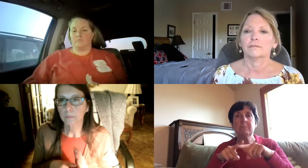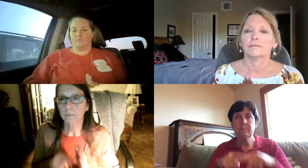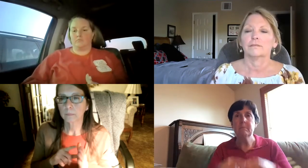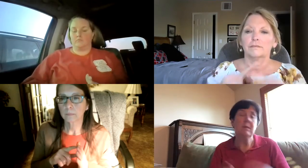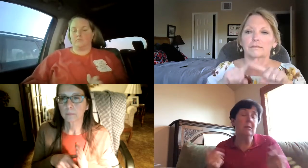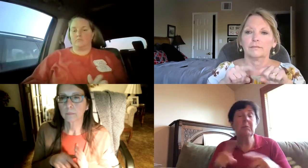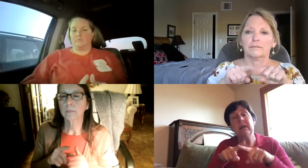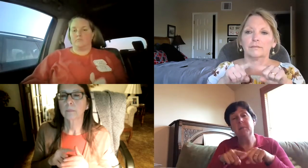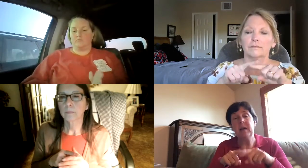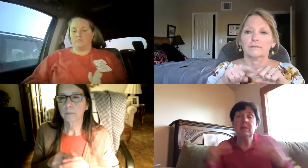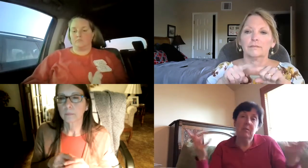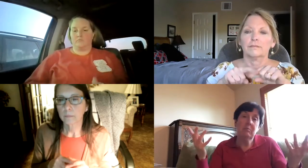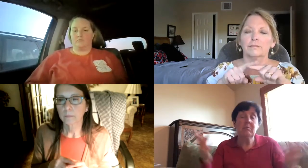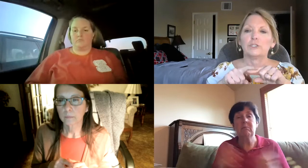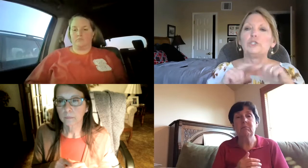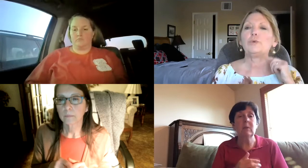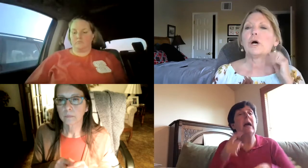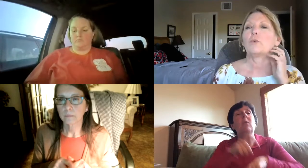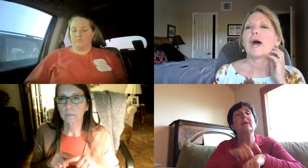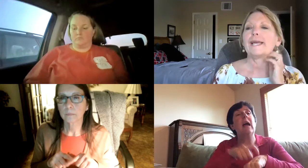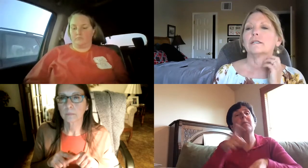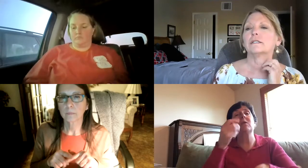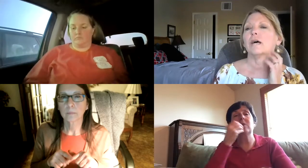Depend. Well, it depends.